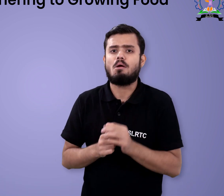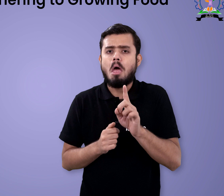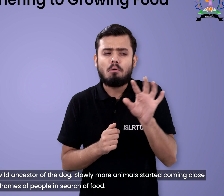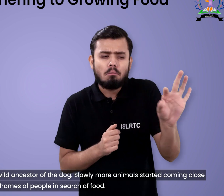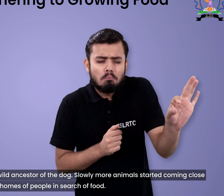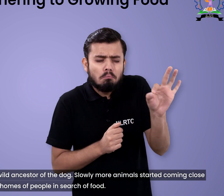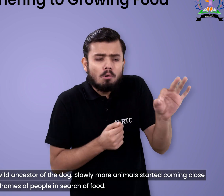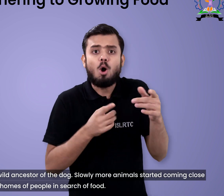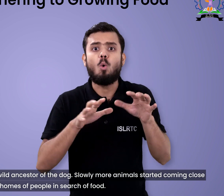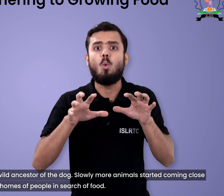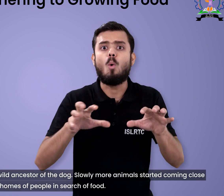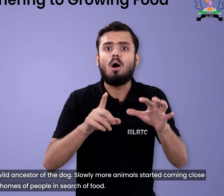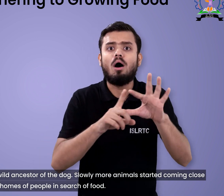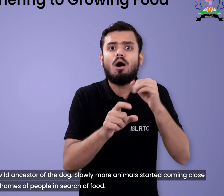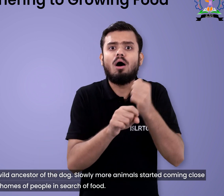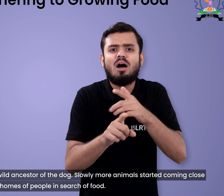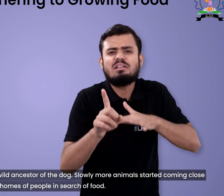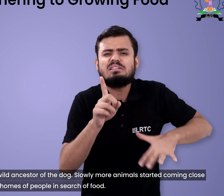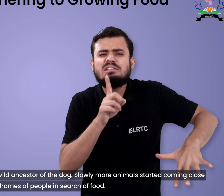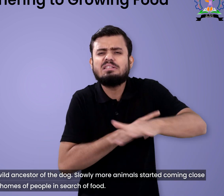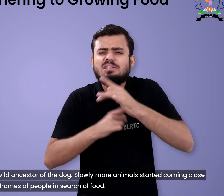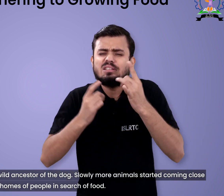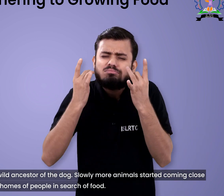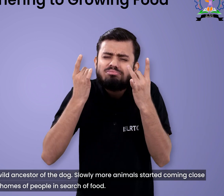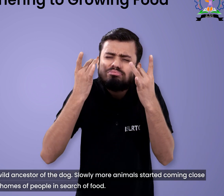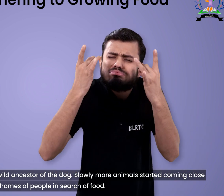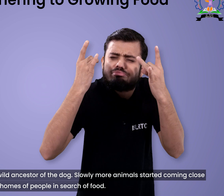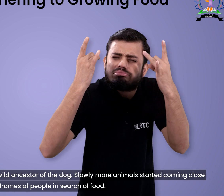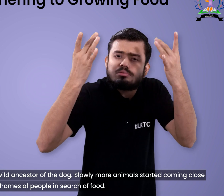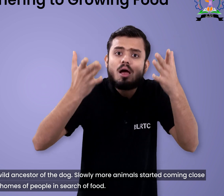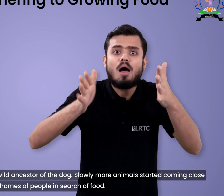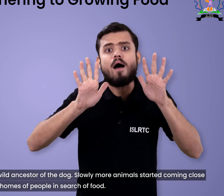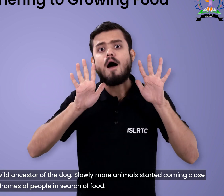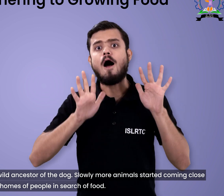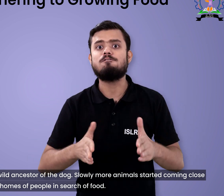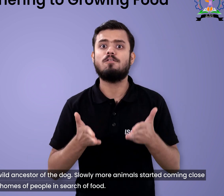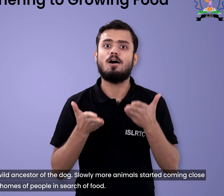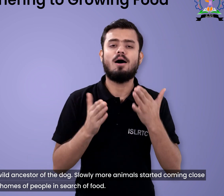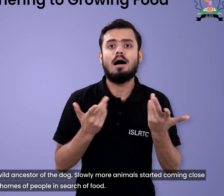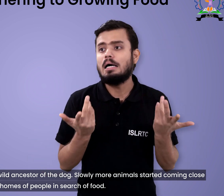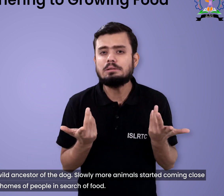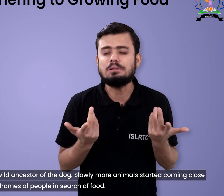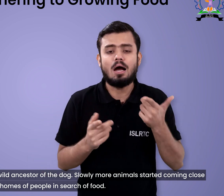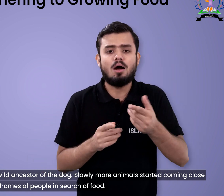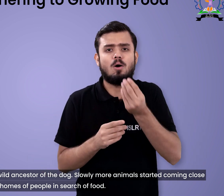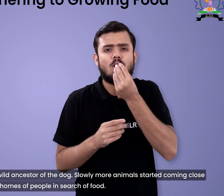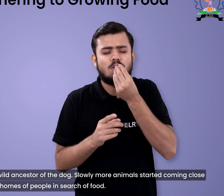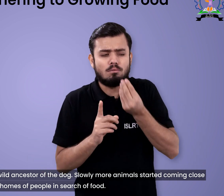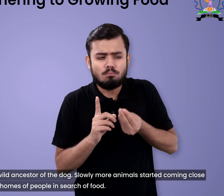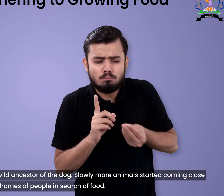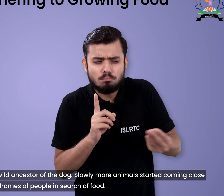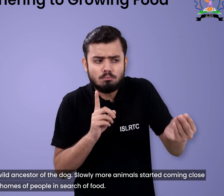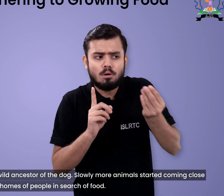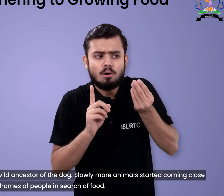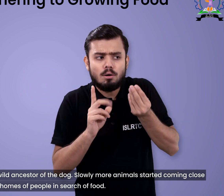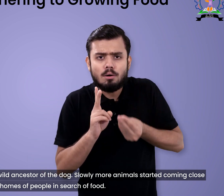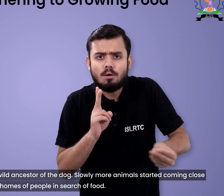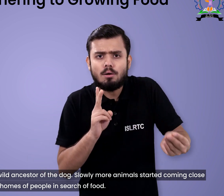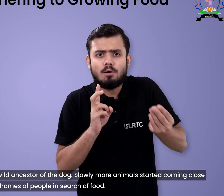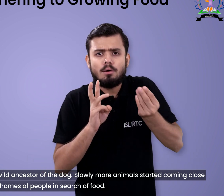The first animal to be tamed was the wild ancestor of the dog. Slowly more animals started coming close